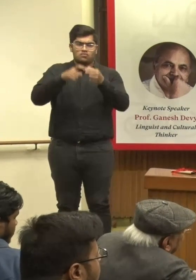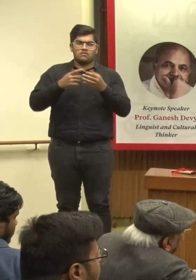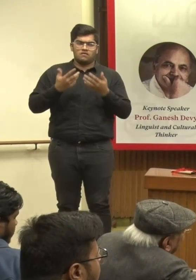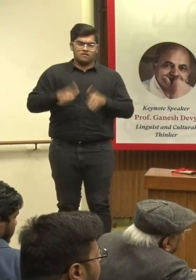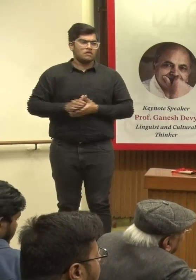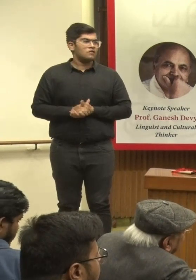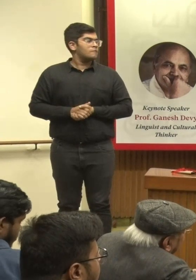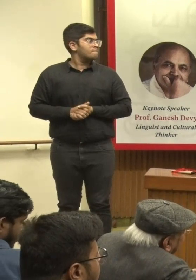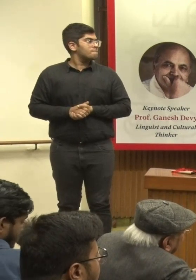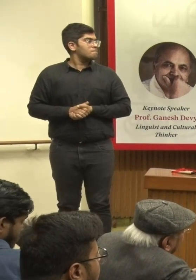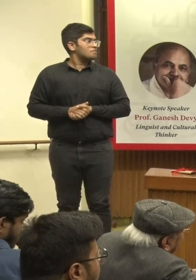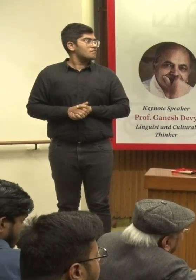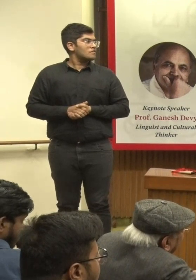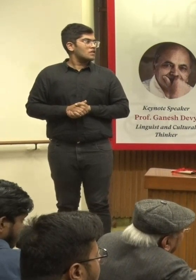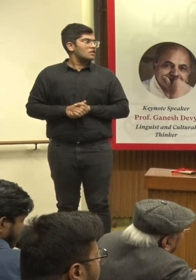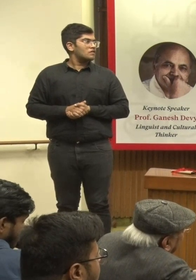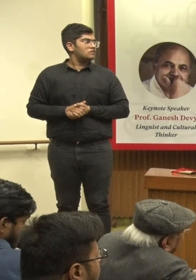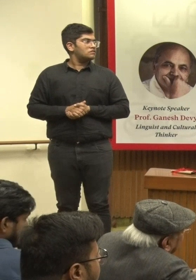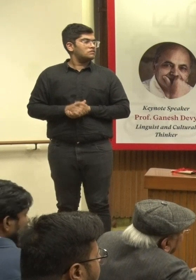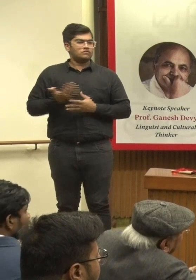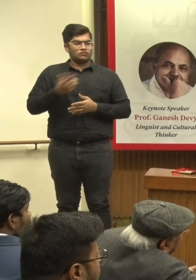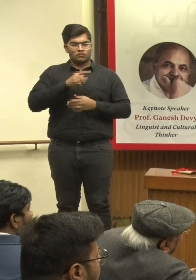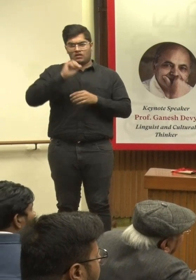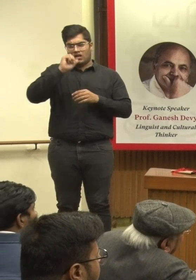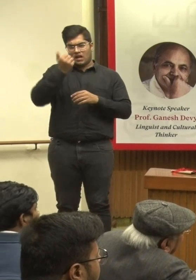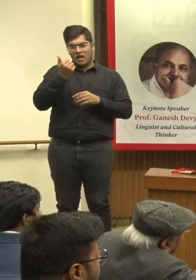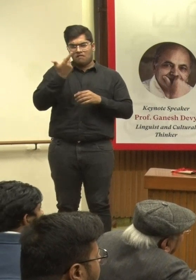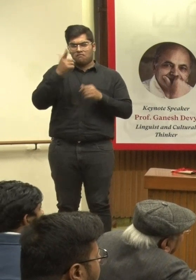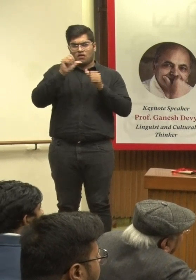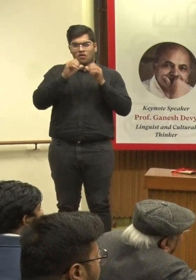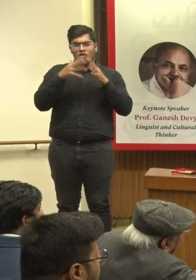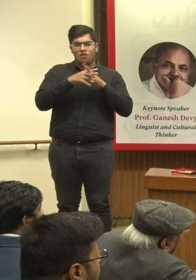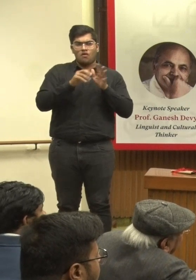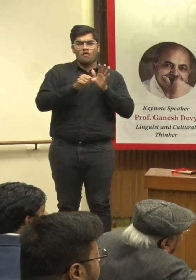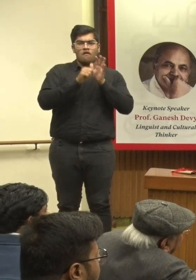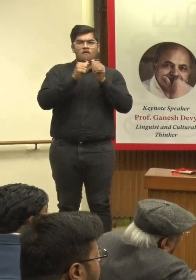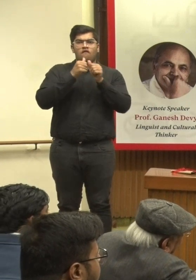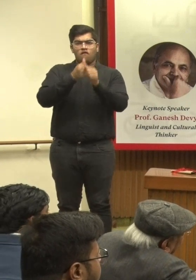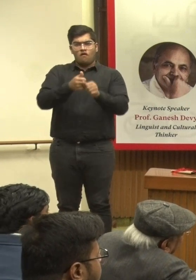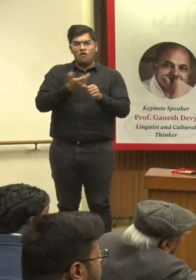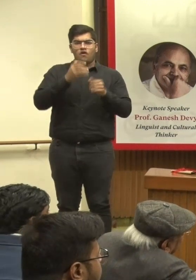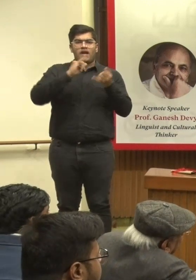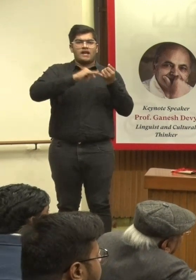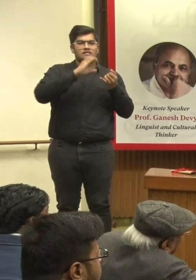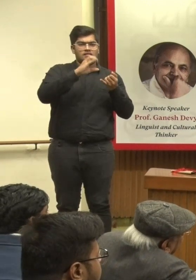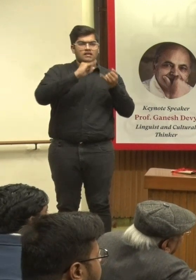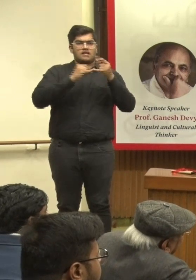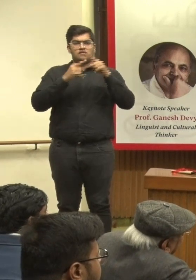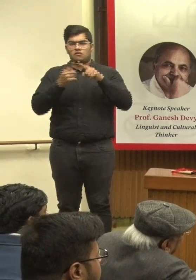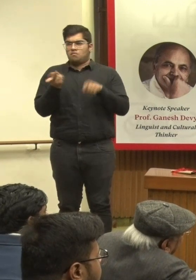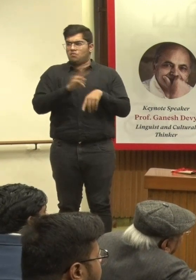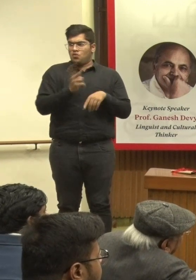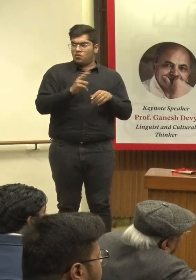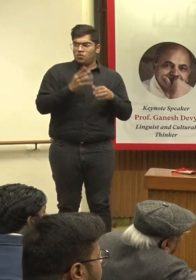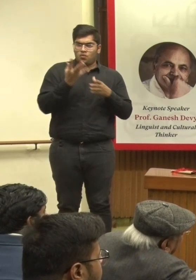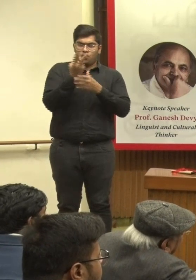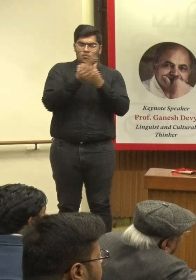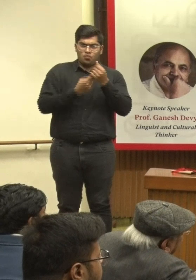Can you be legally at once a caste and a tribe person?